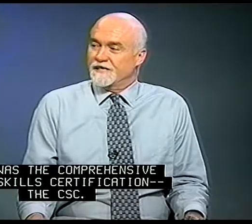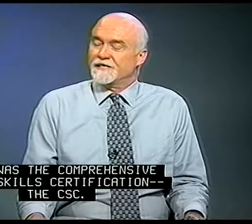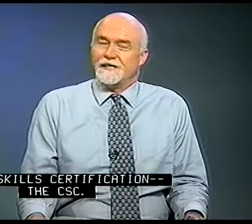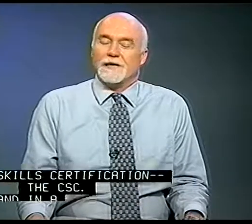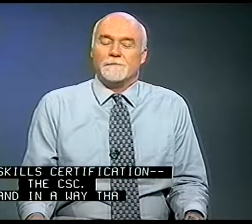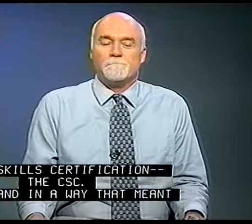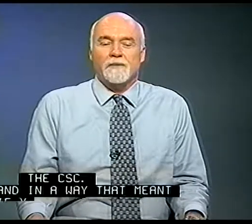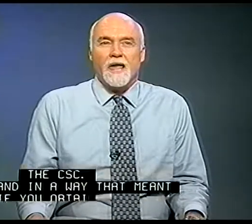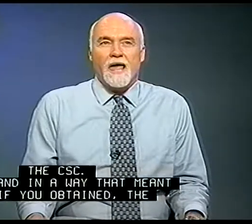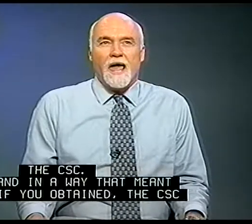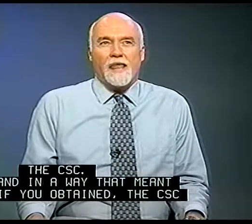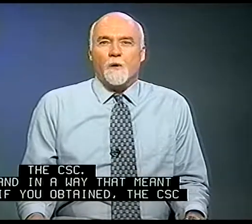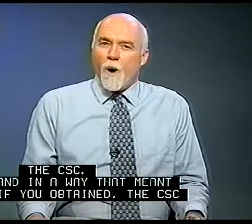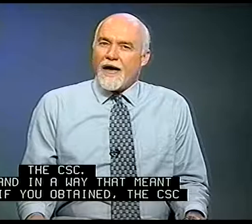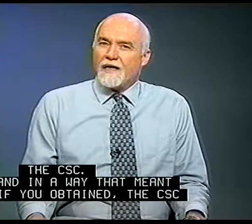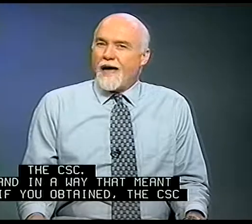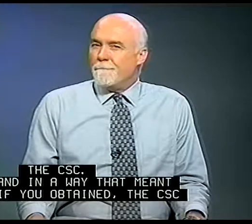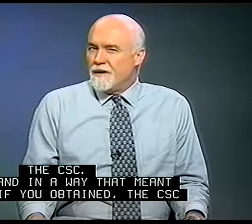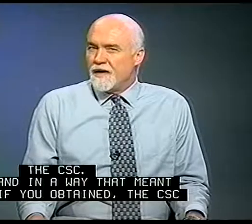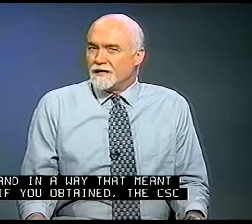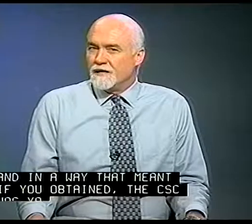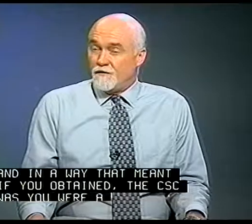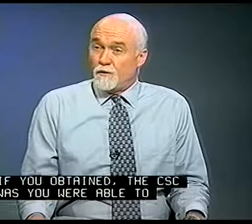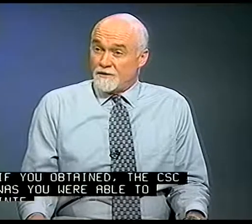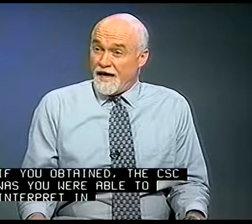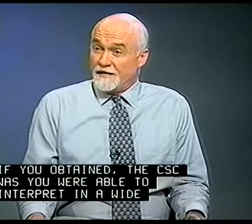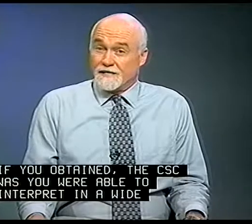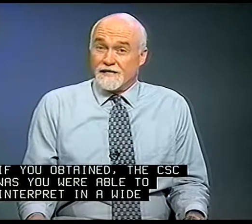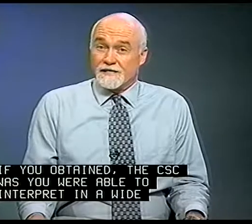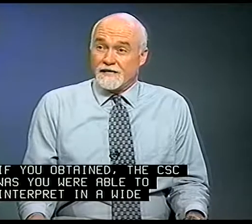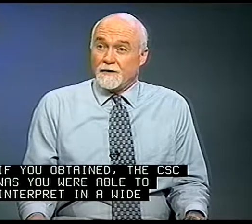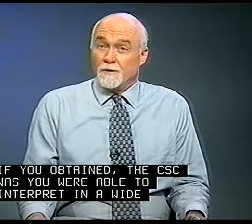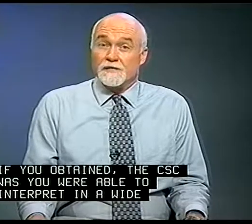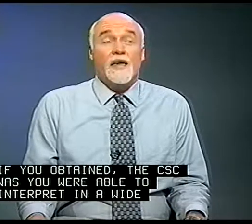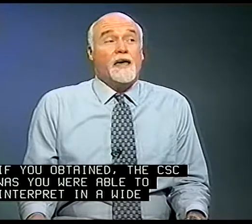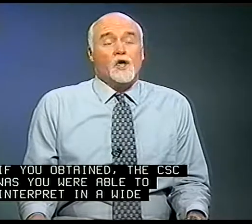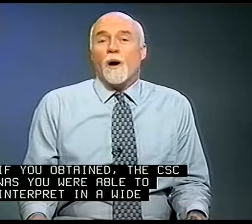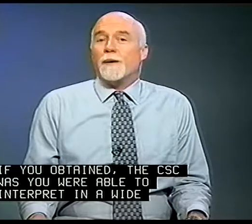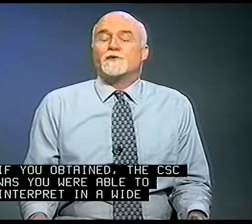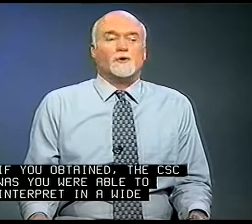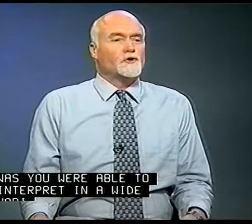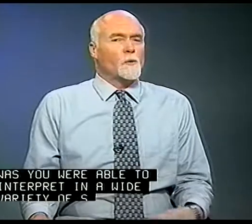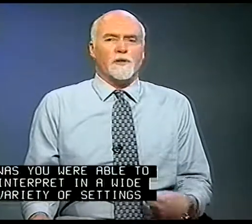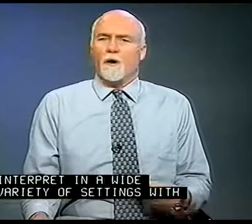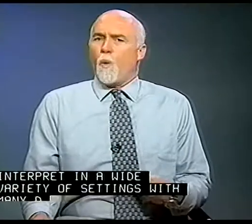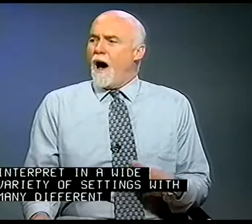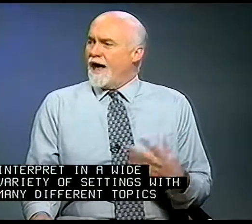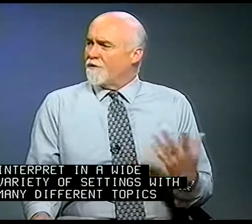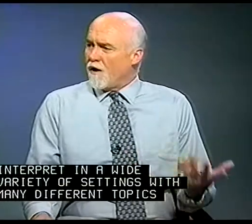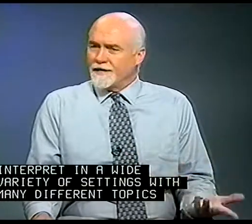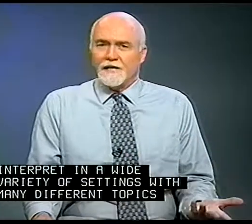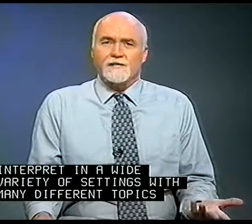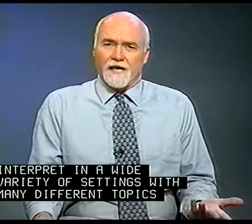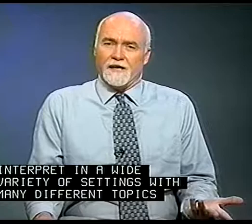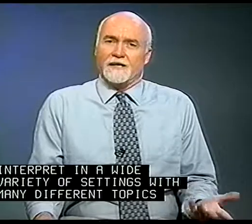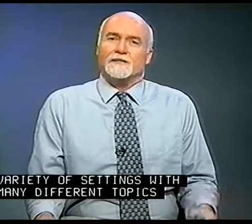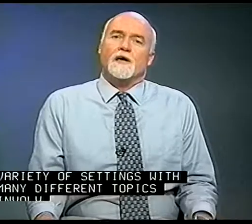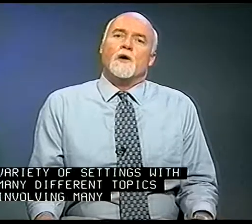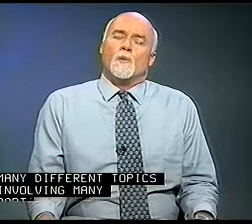CSC. And in a way, that meant if you obtained a CSC was you were able to interpret in a wide variety of settings with